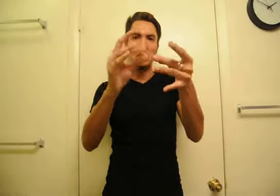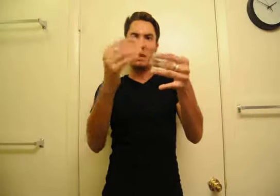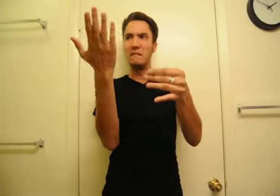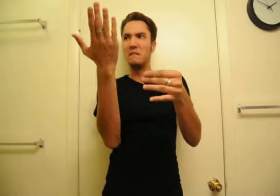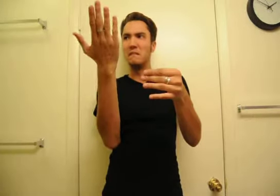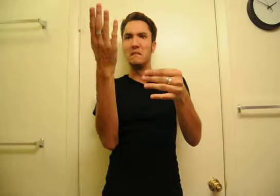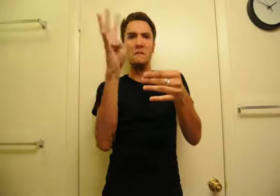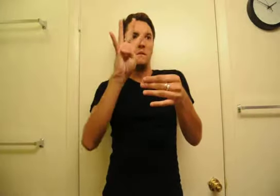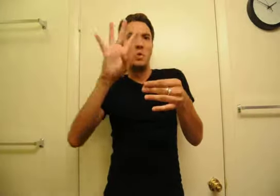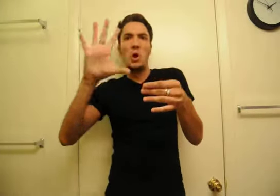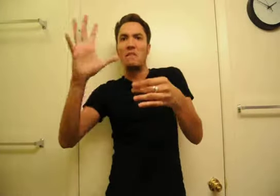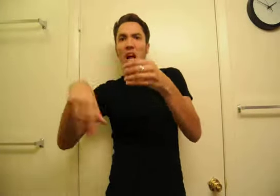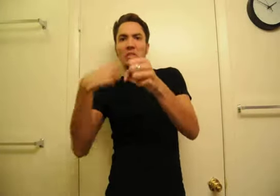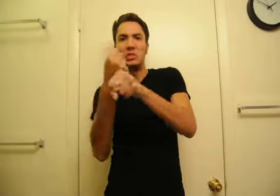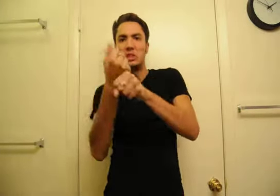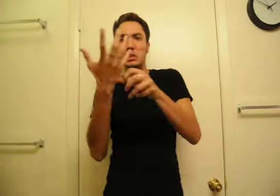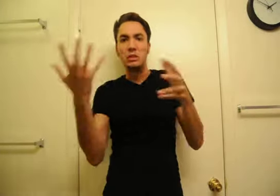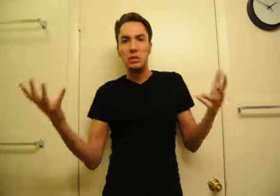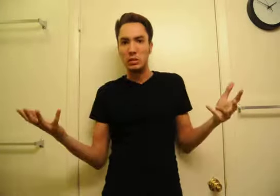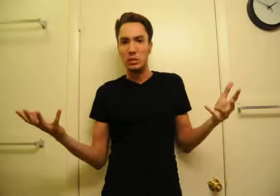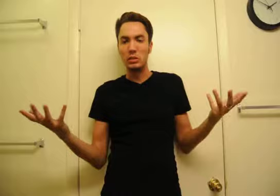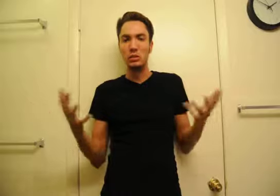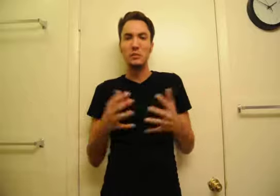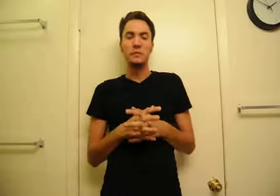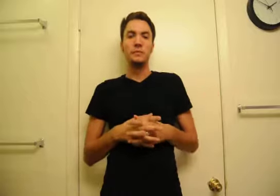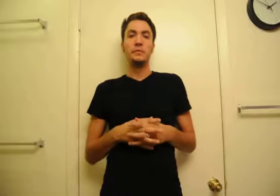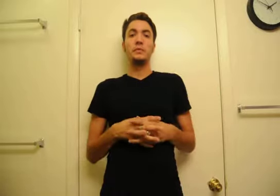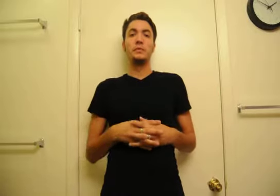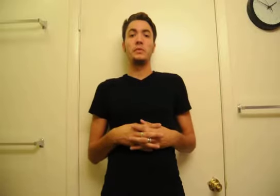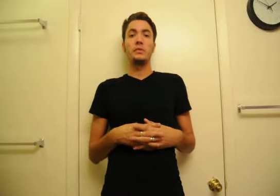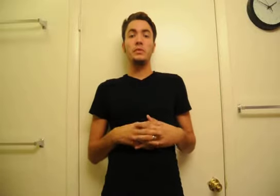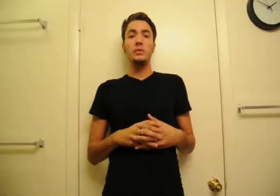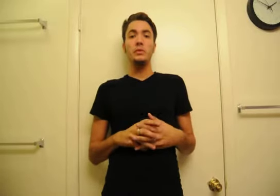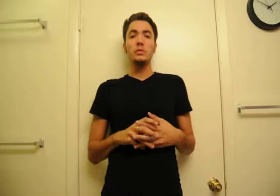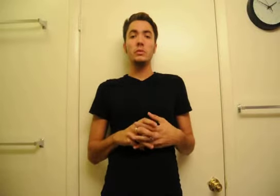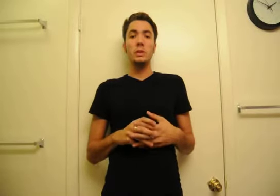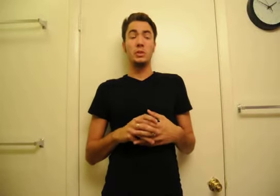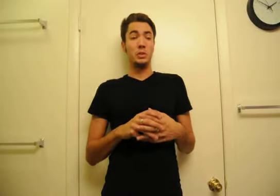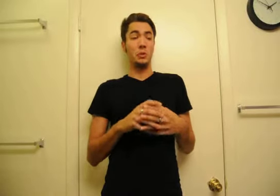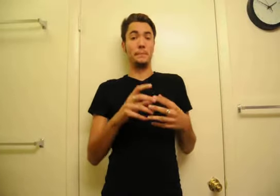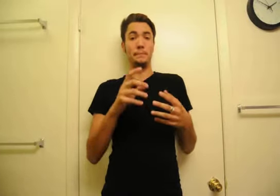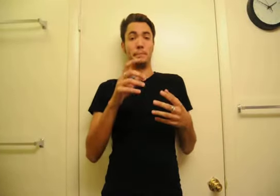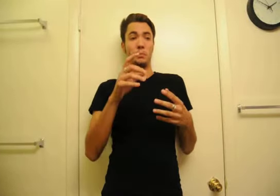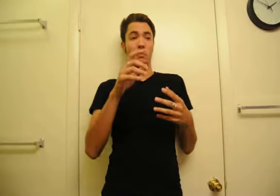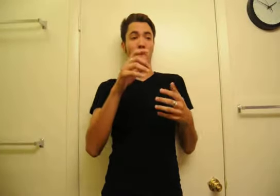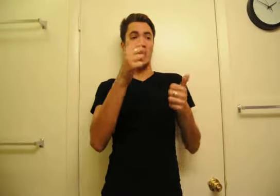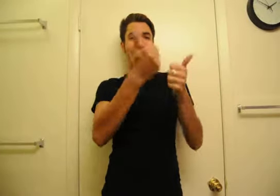Unfortunately, the carriers didn't adopt the same keystroke, so it's different by carrier, so it devolves upon you to learn the keystroke for the